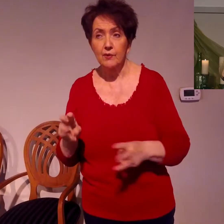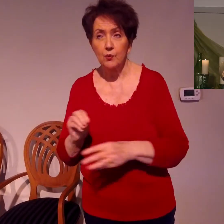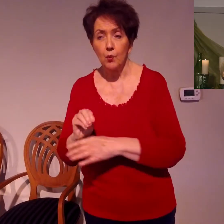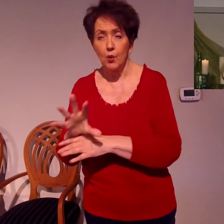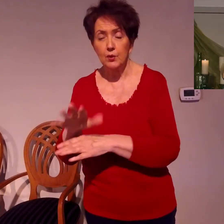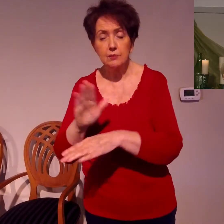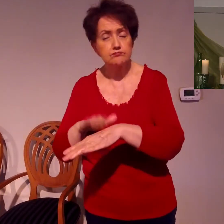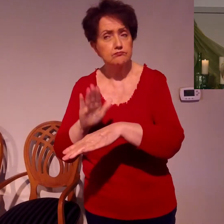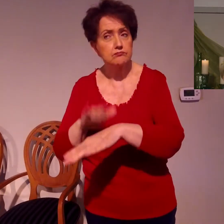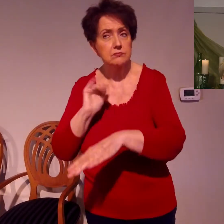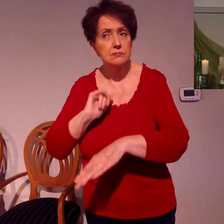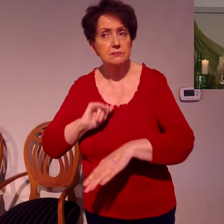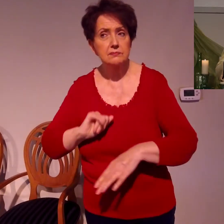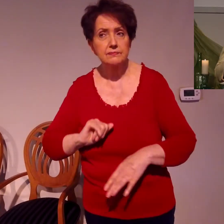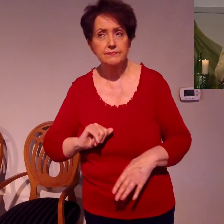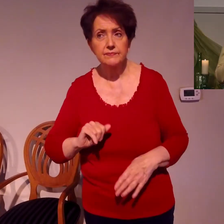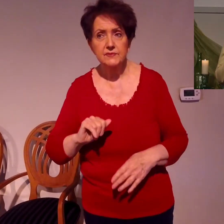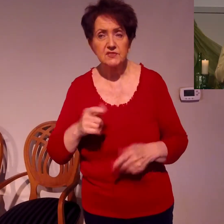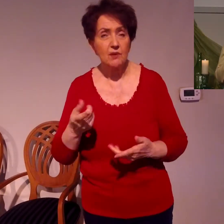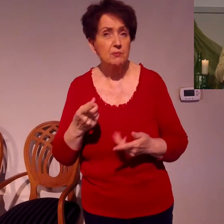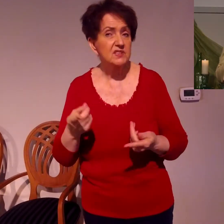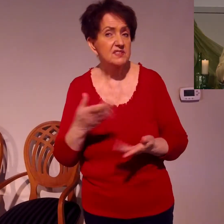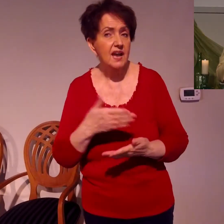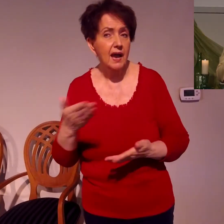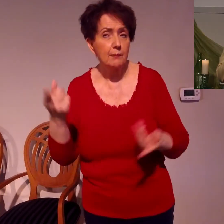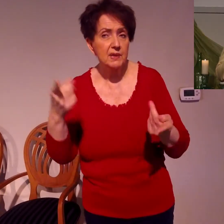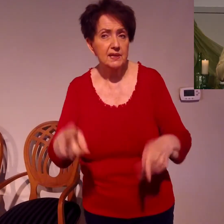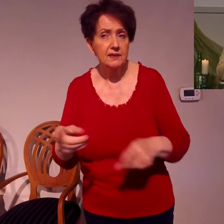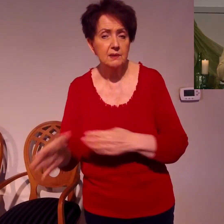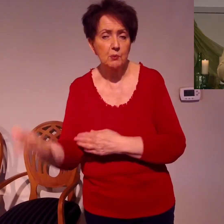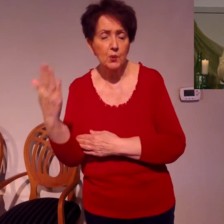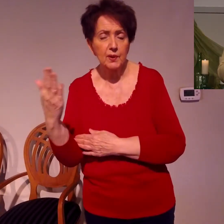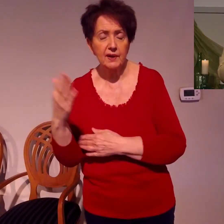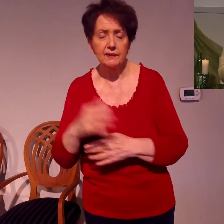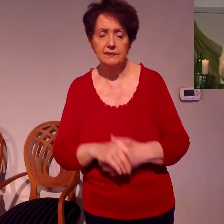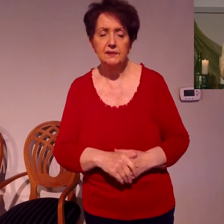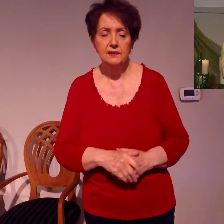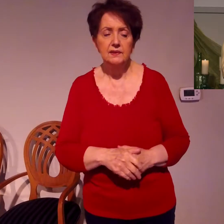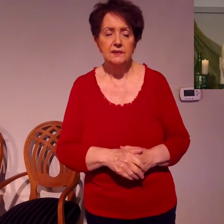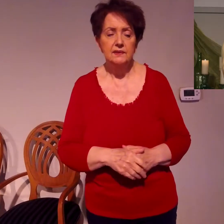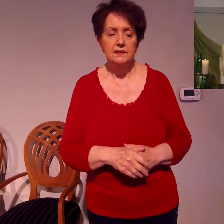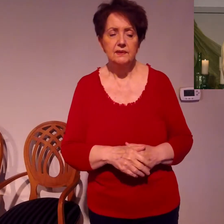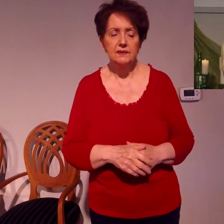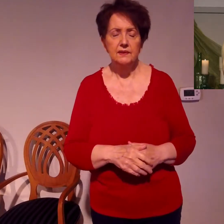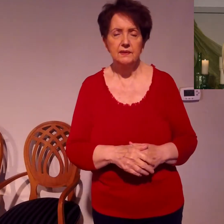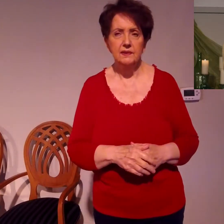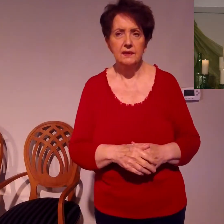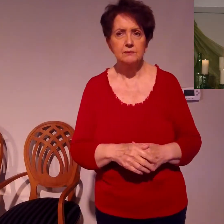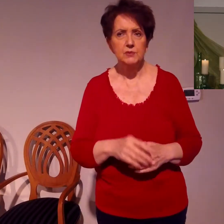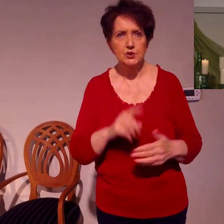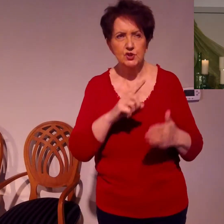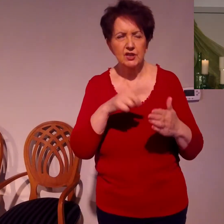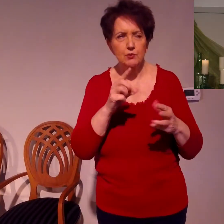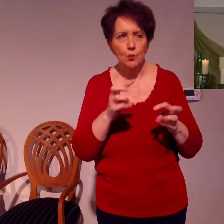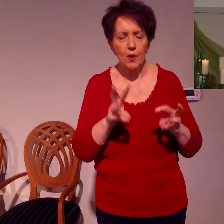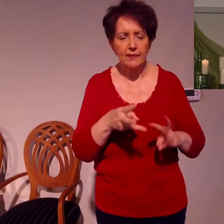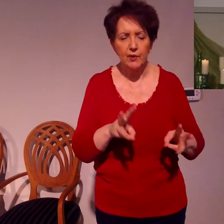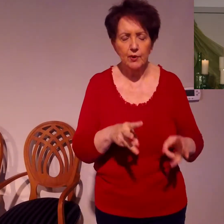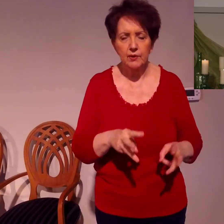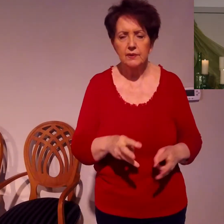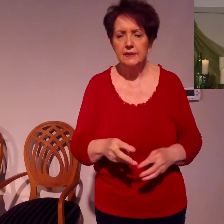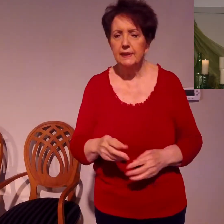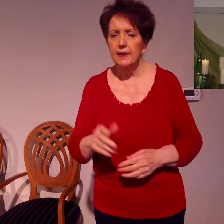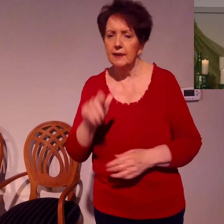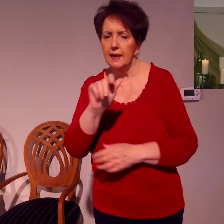like, oh, is there something going on in the morning? Because I wasn't checking the weather. We get into Boston, I thought, better check the weather. Then I got American